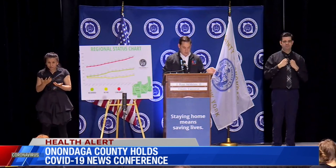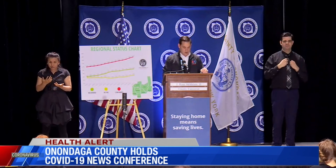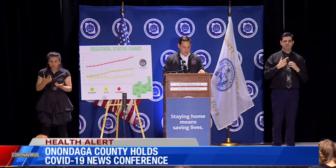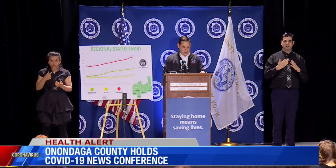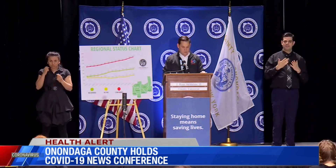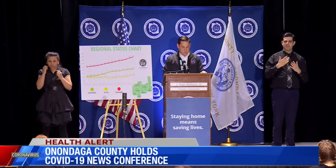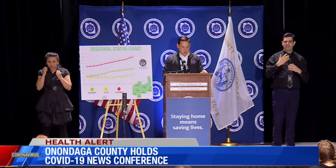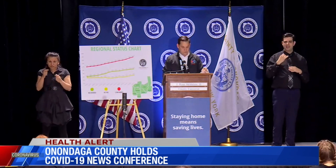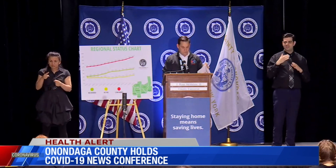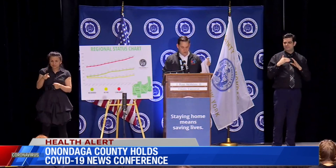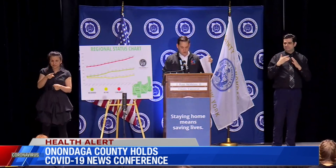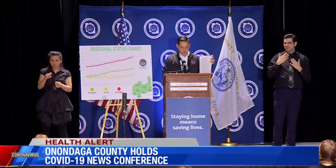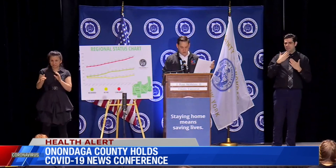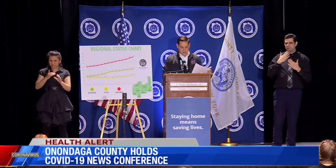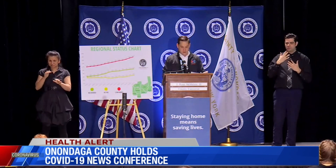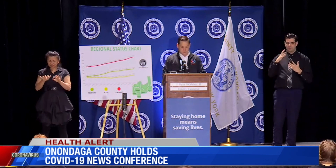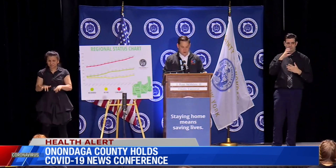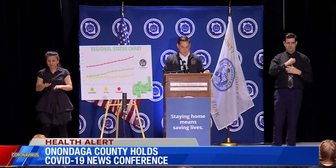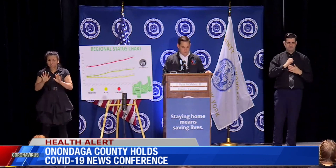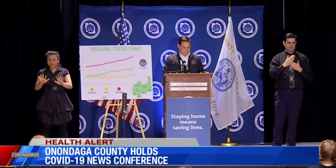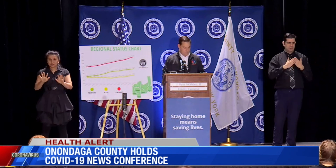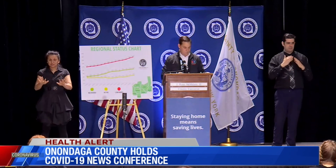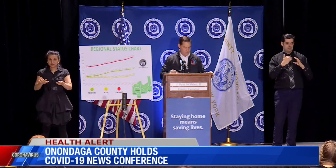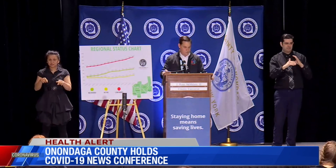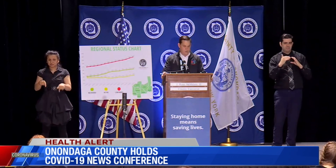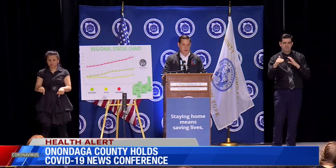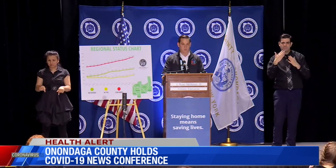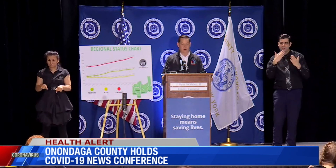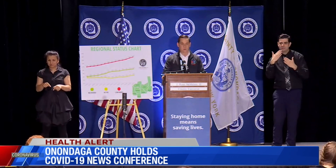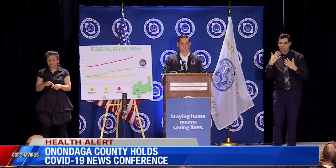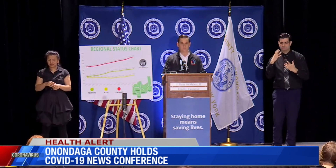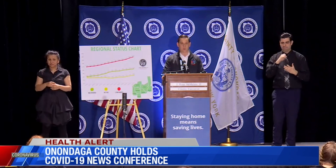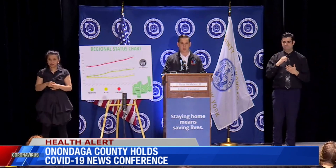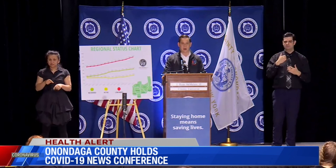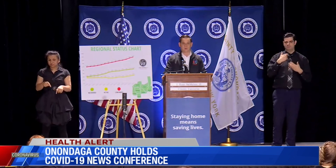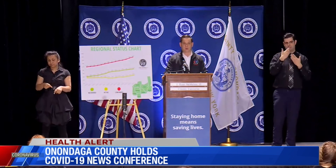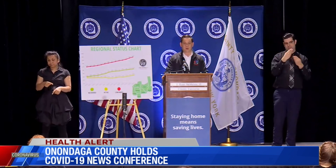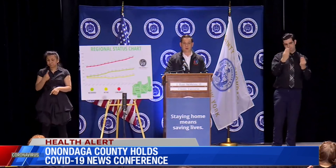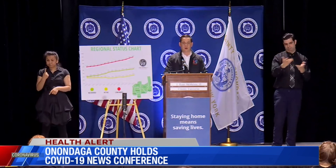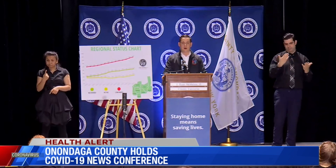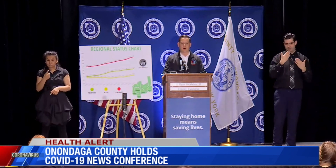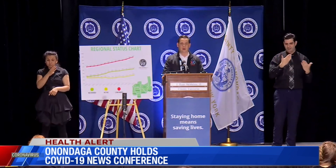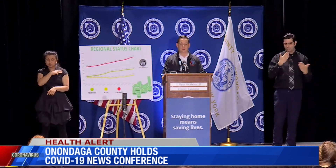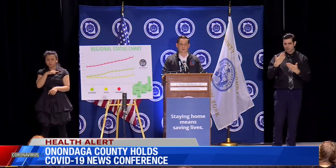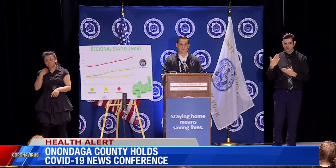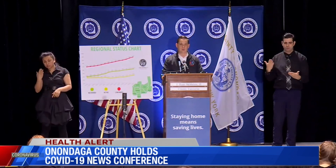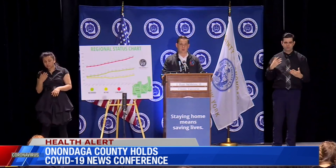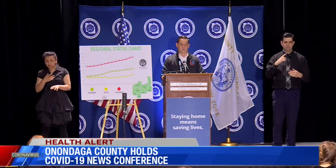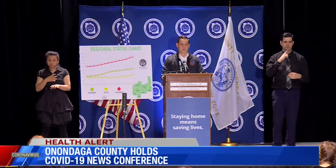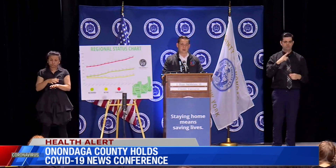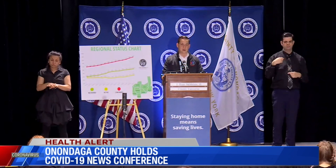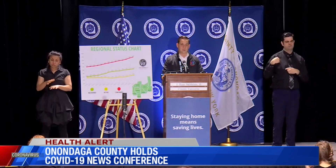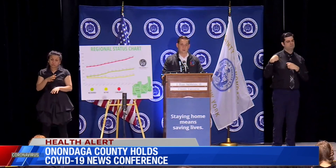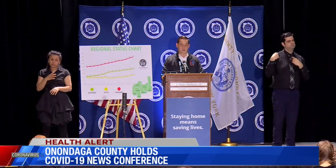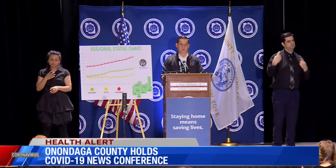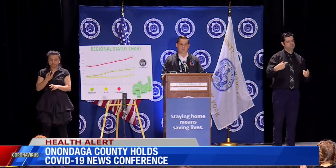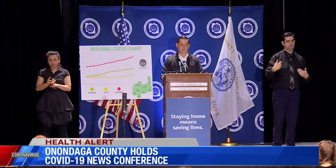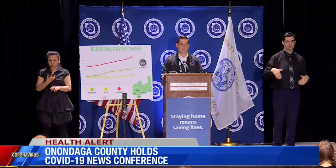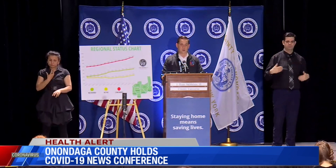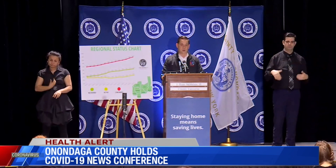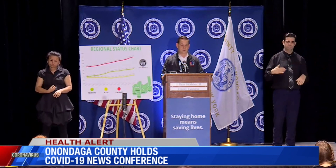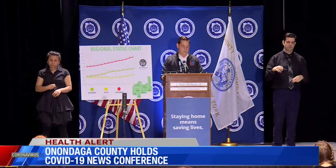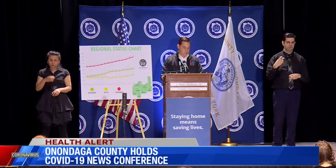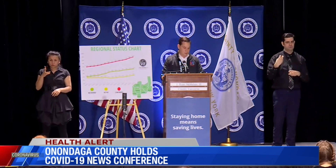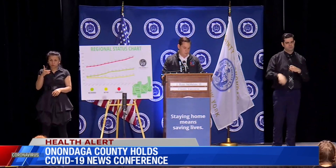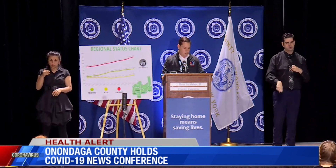And again, I want to thank everybody. These days are tough for everybody. We have, when it comes down to numbers, some of the